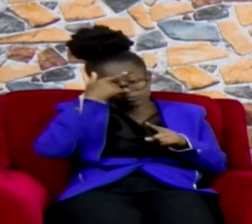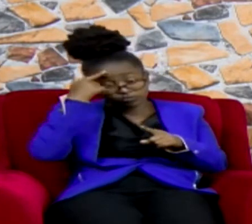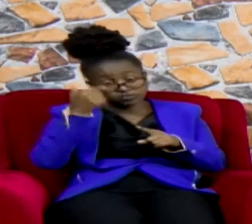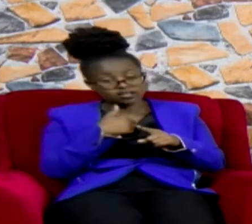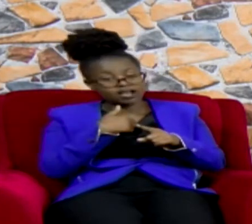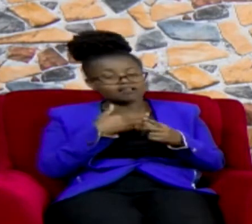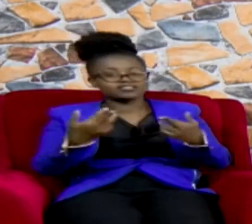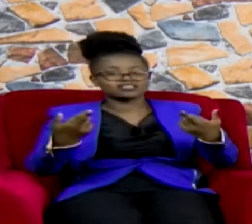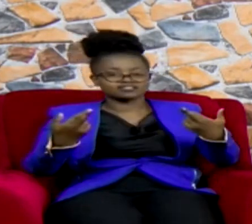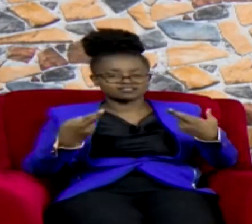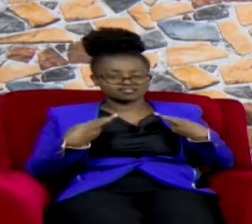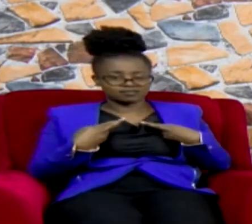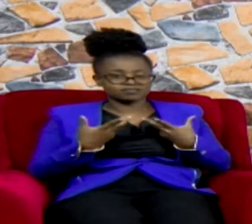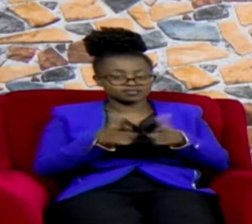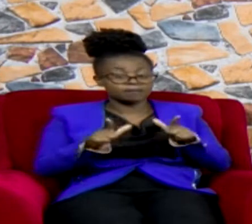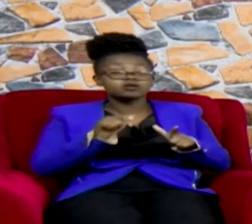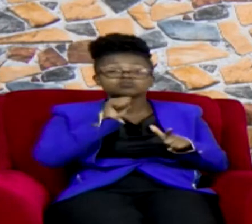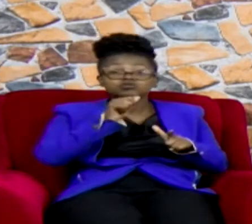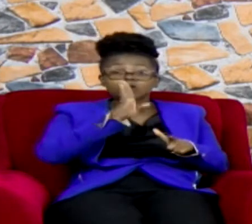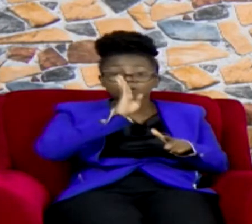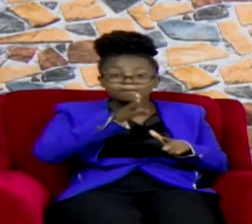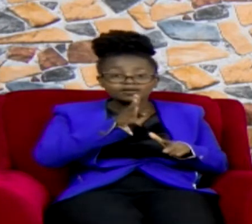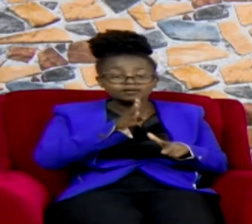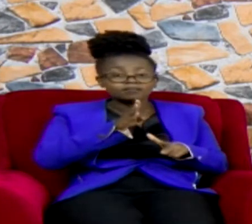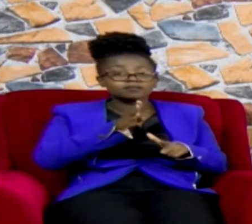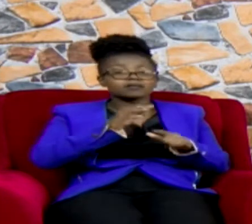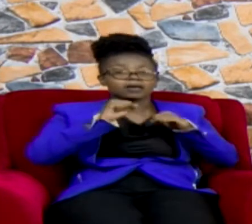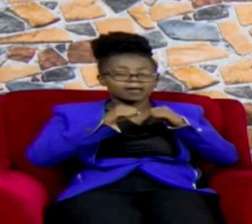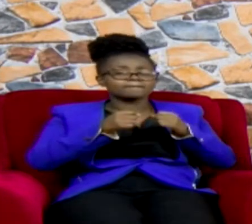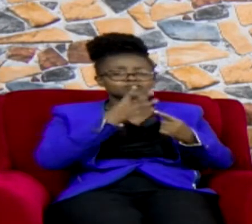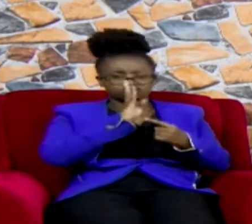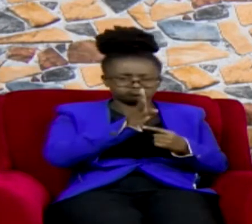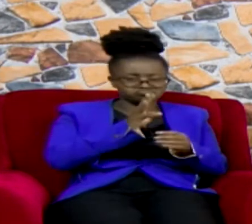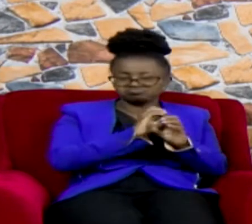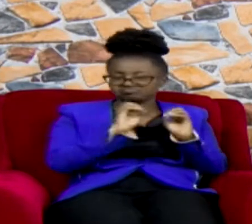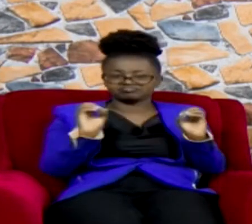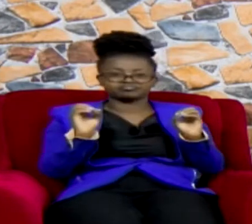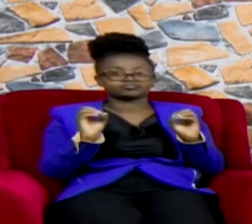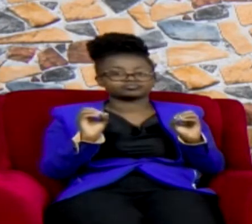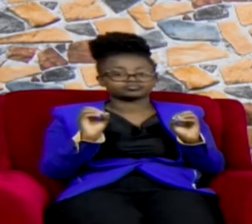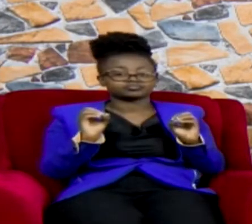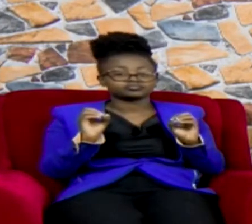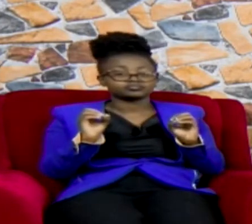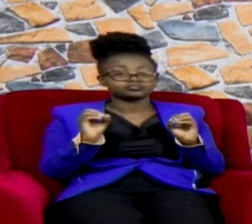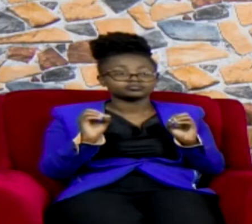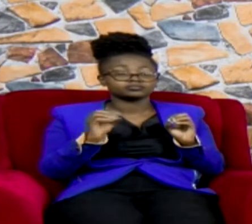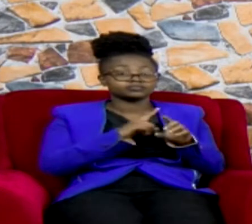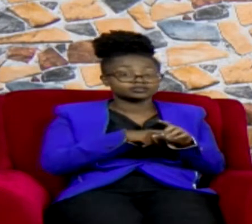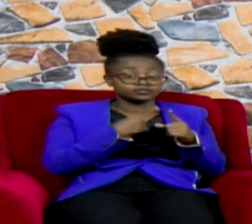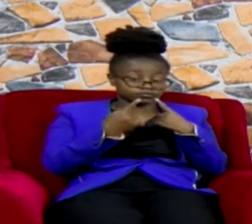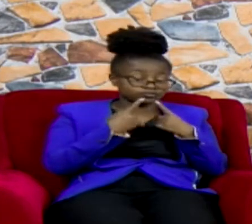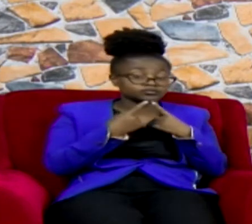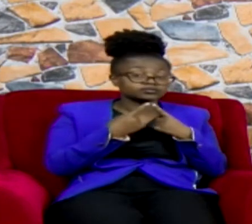that receptive language, but I may not be able to speak. Oh, okay. So, no, there is a difference. Wait. When you're